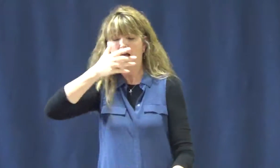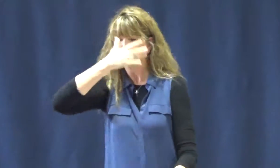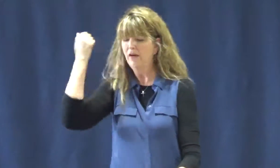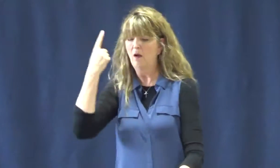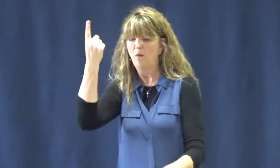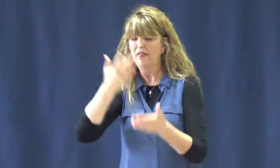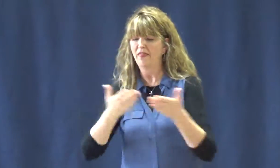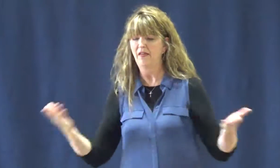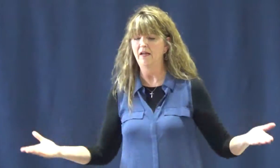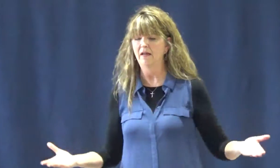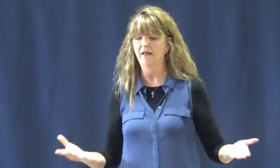be destroyed.